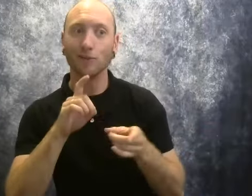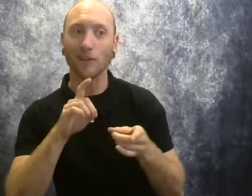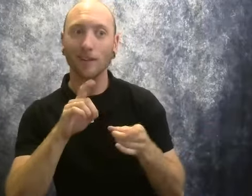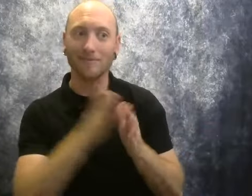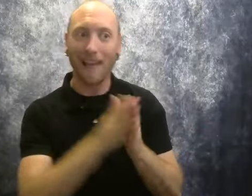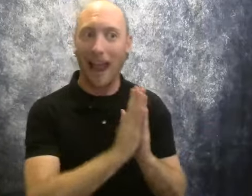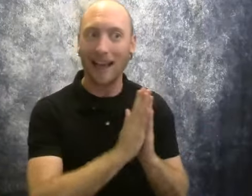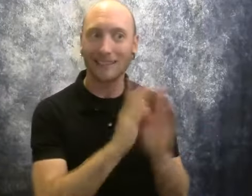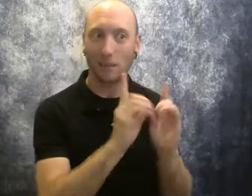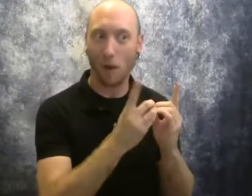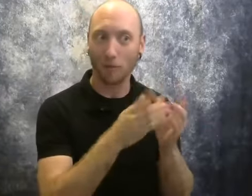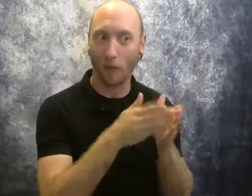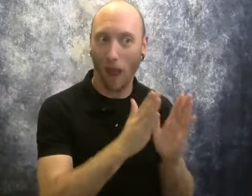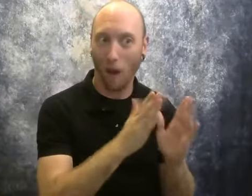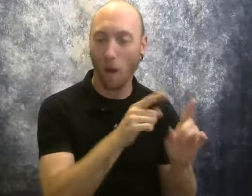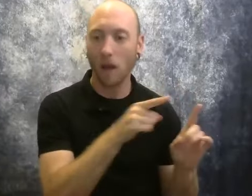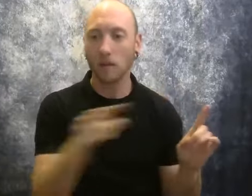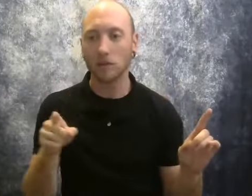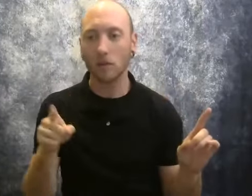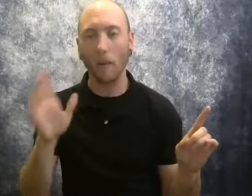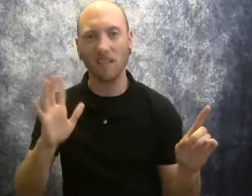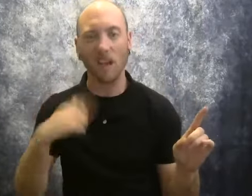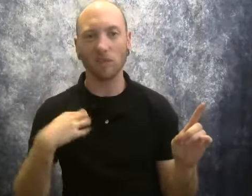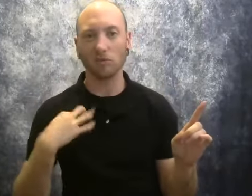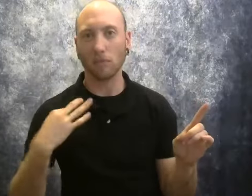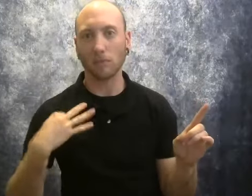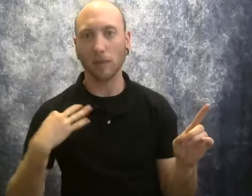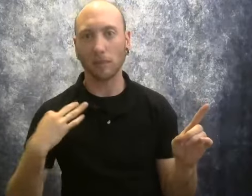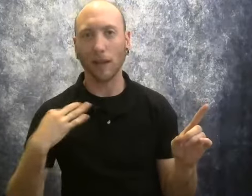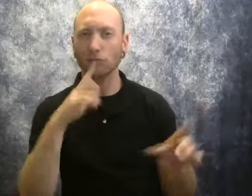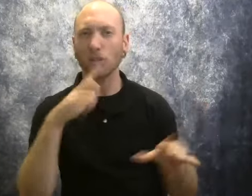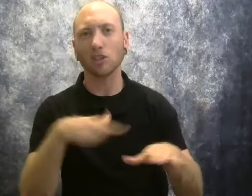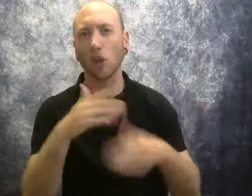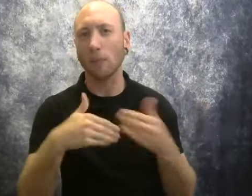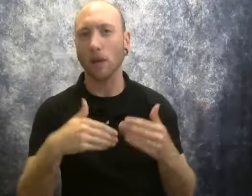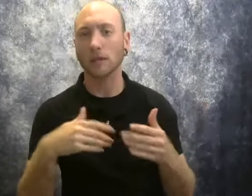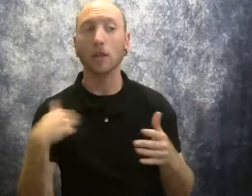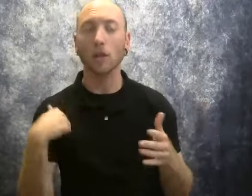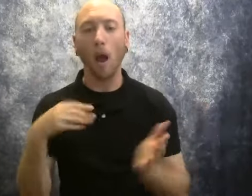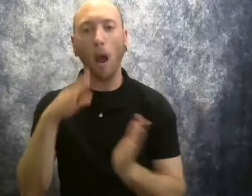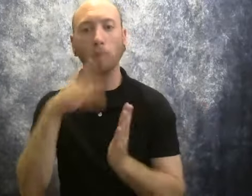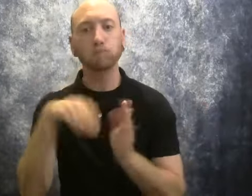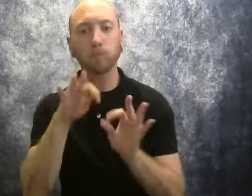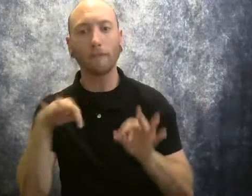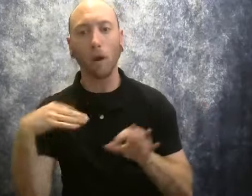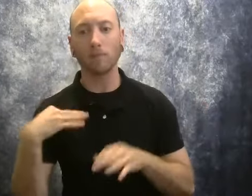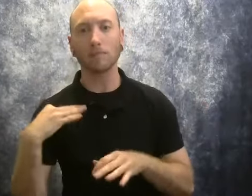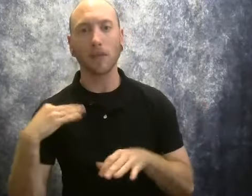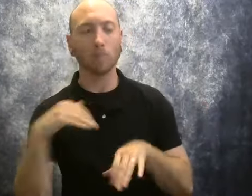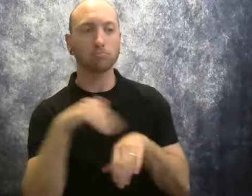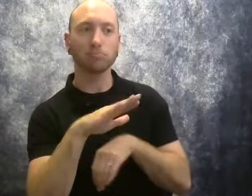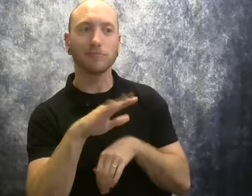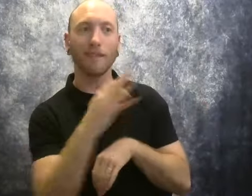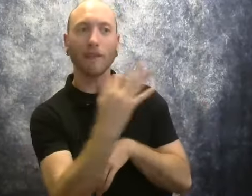and they would go and do family checks and interview all your friends and family. So it was meant to be a long process. So I put